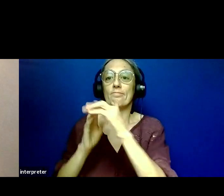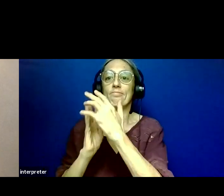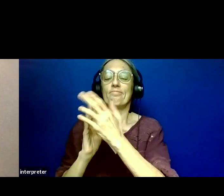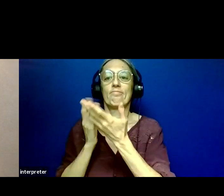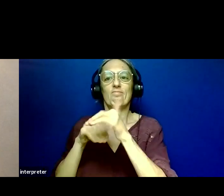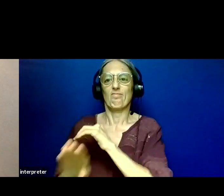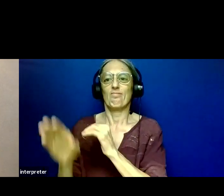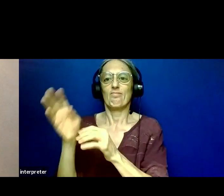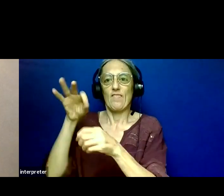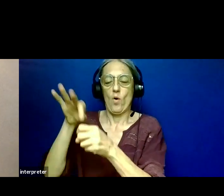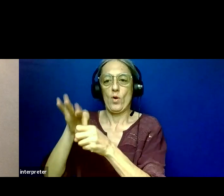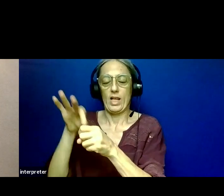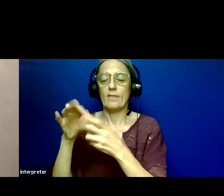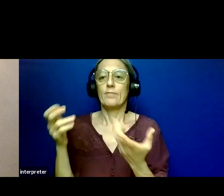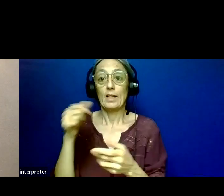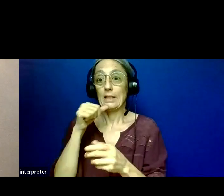to be.